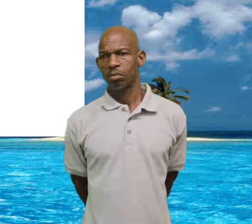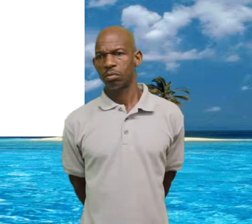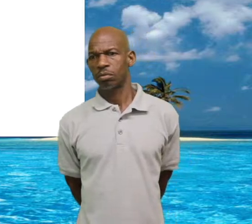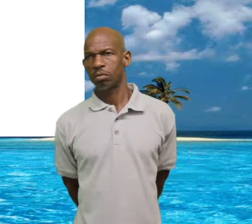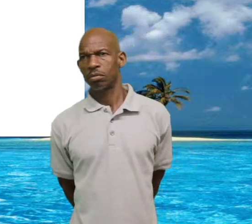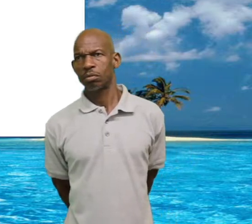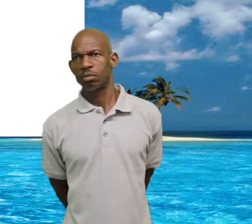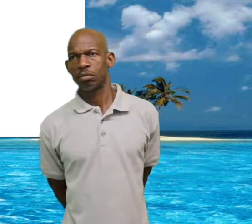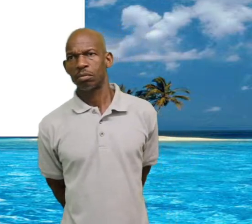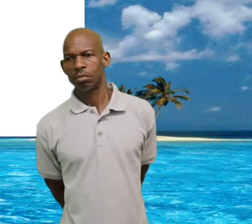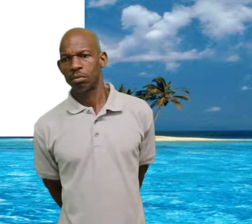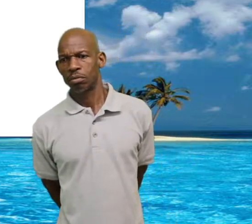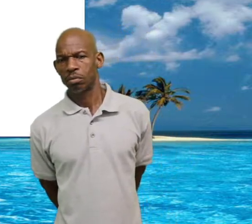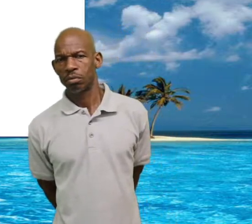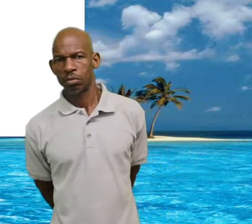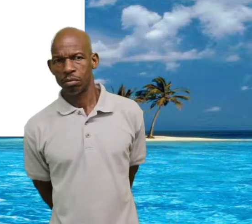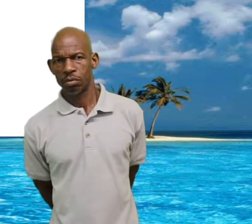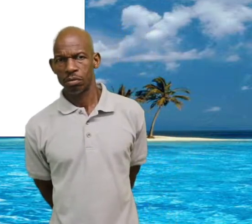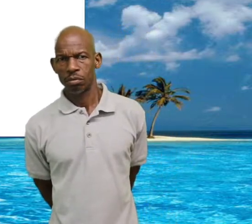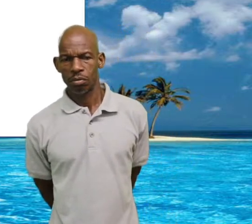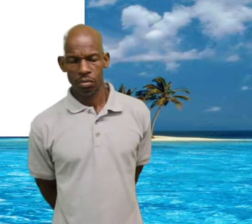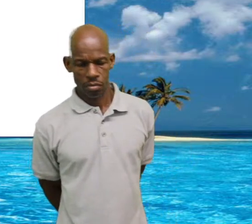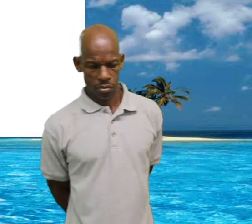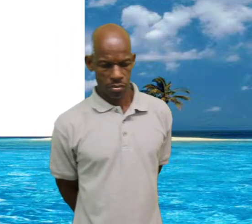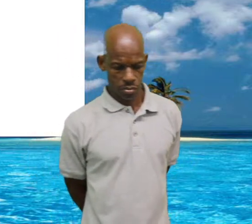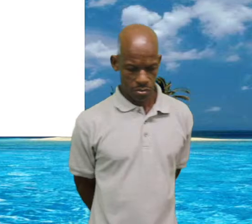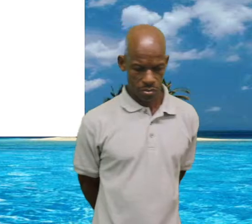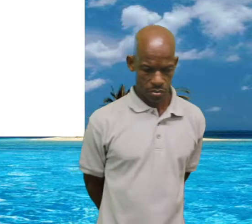I'm changing. Just give me 1 second to get this color back.